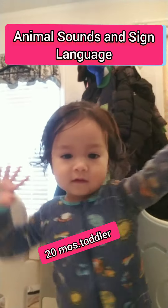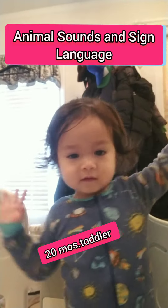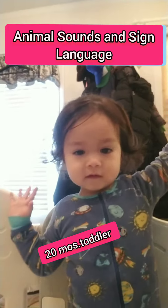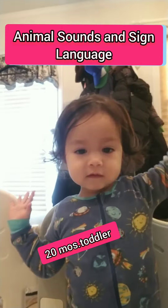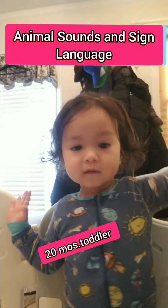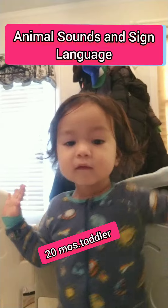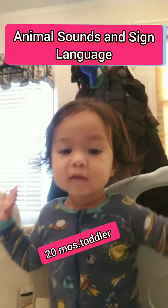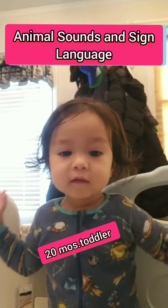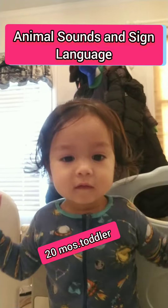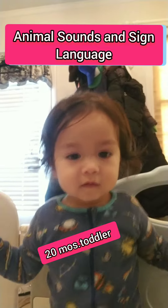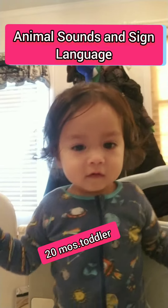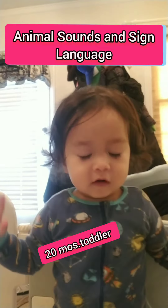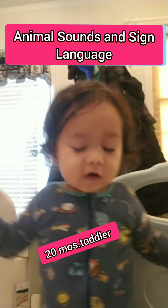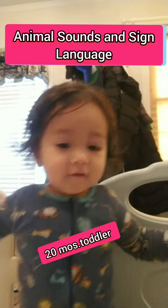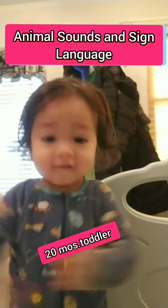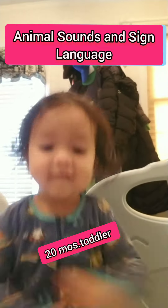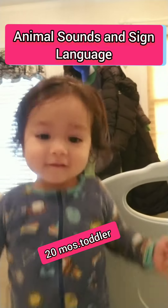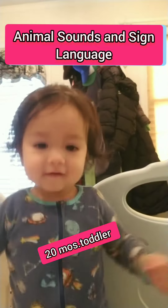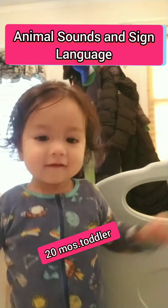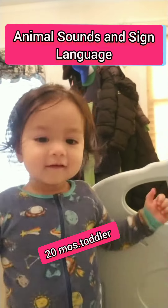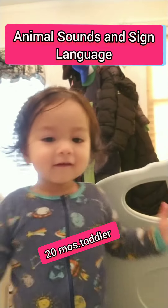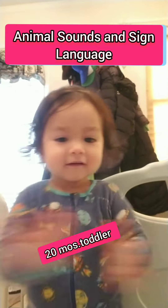it uh you're very good you time.